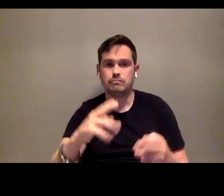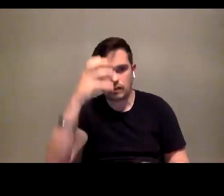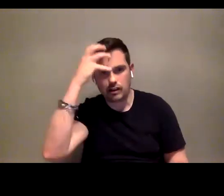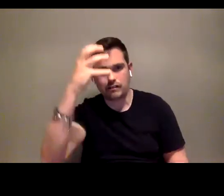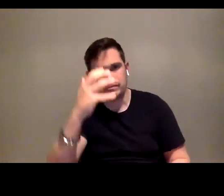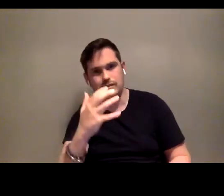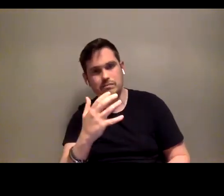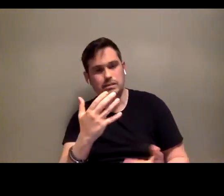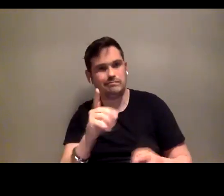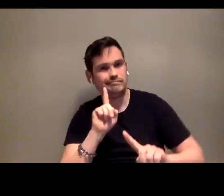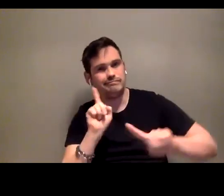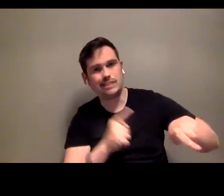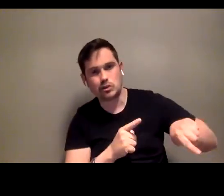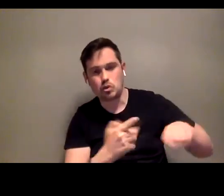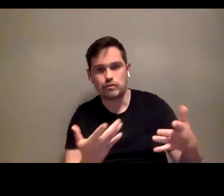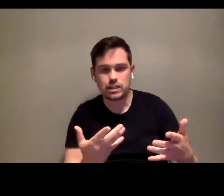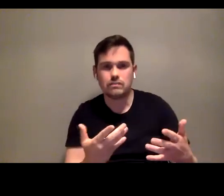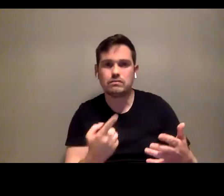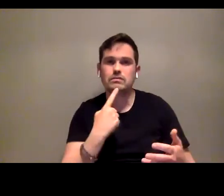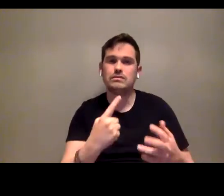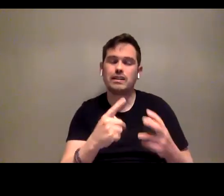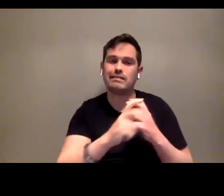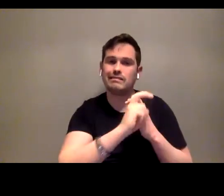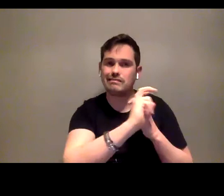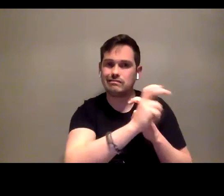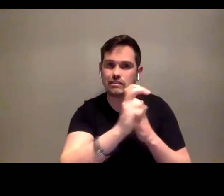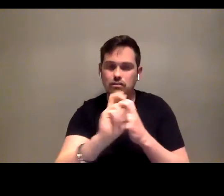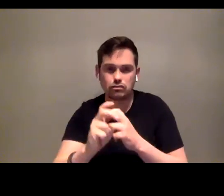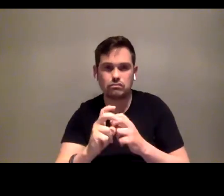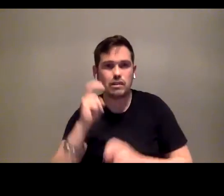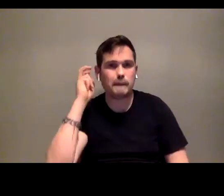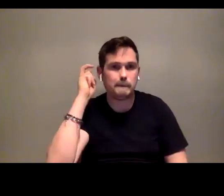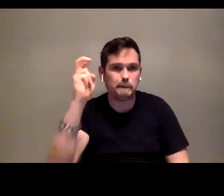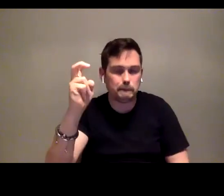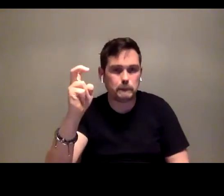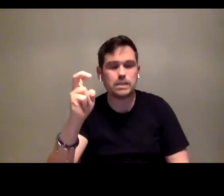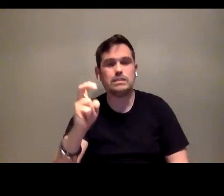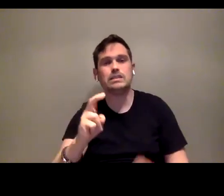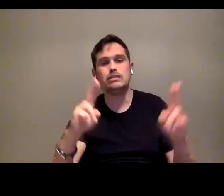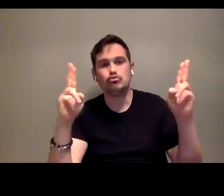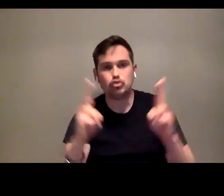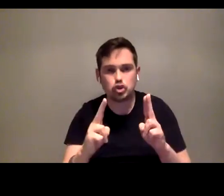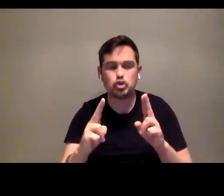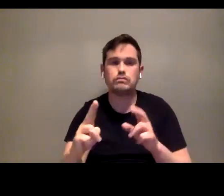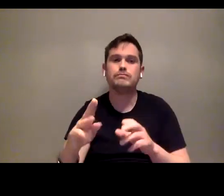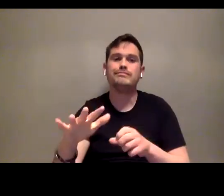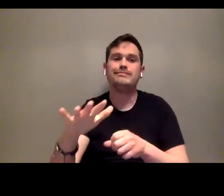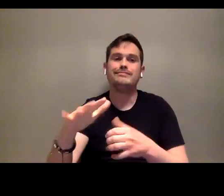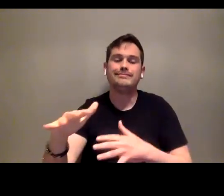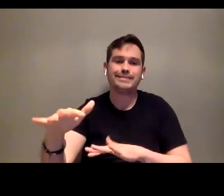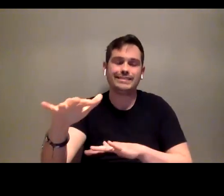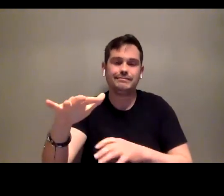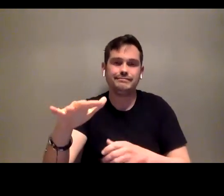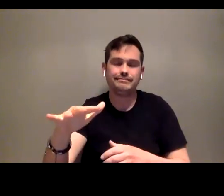and insufficient. We see private bus operators reducing their services to rural communities in order to compete with one